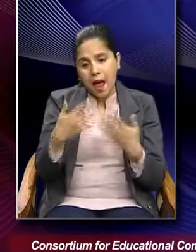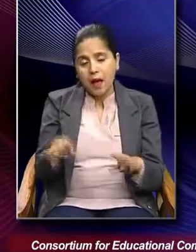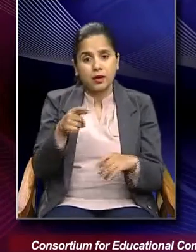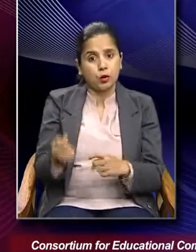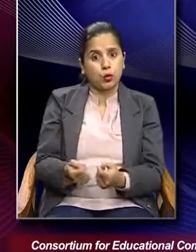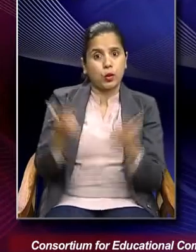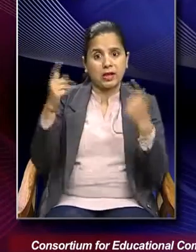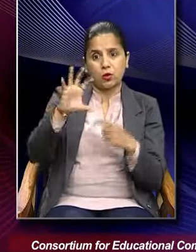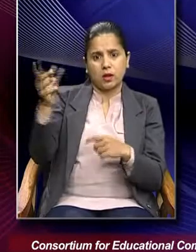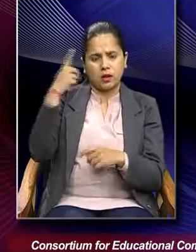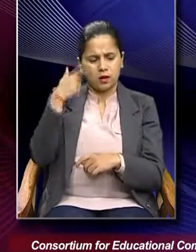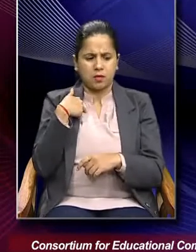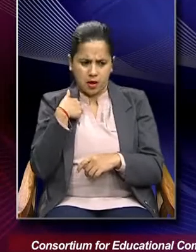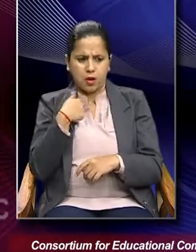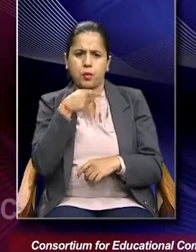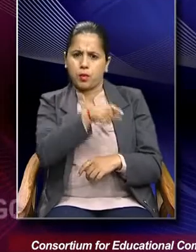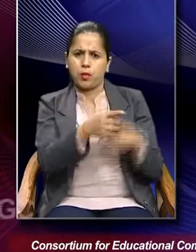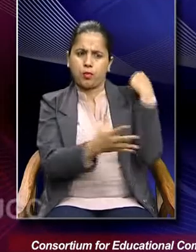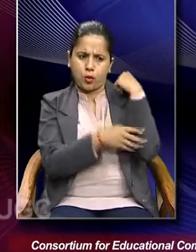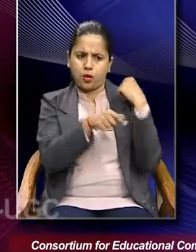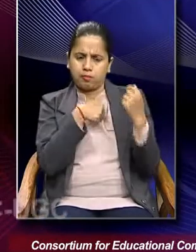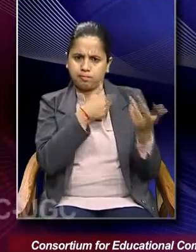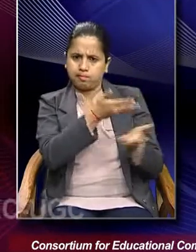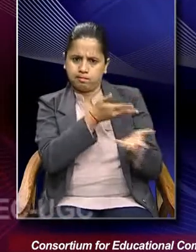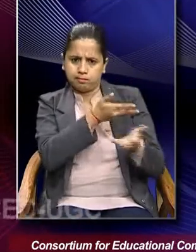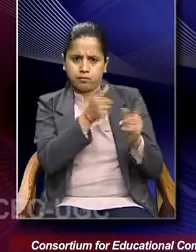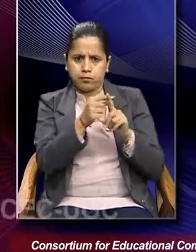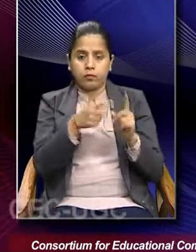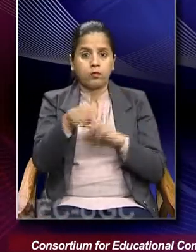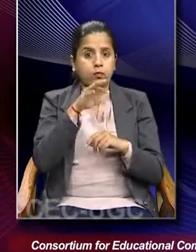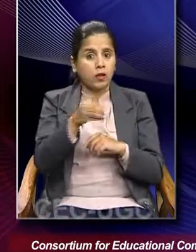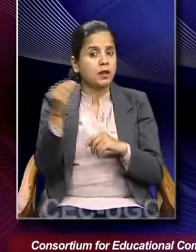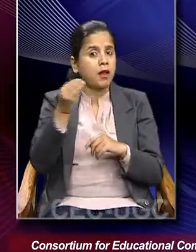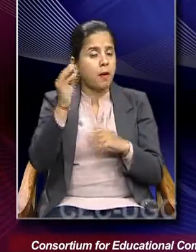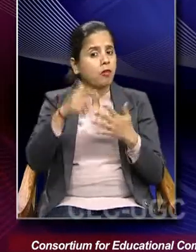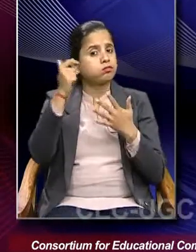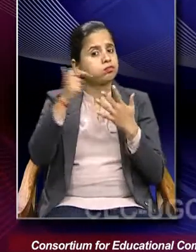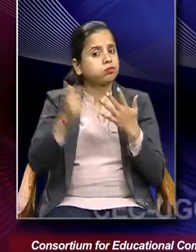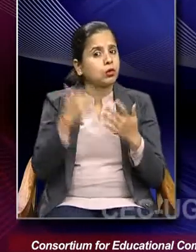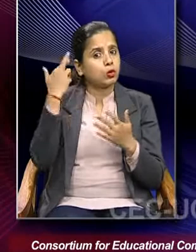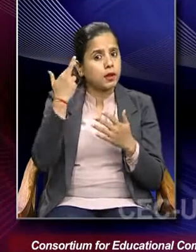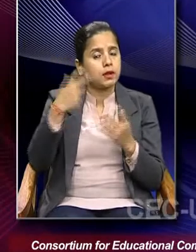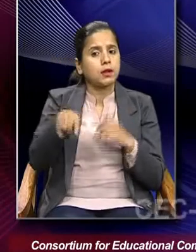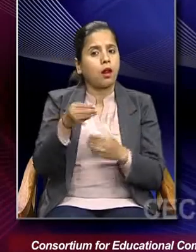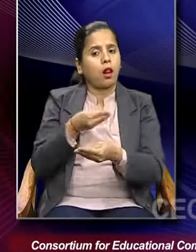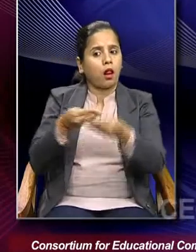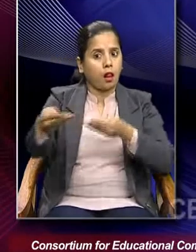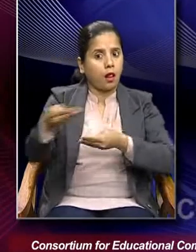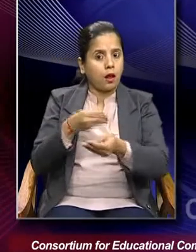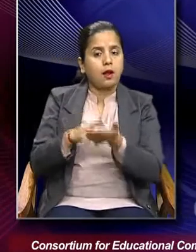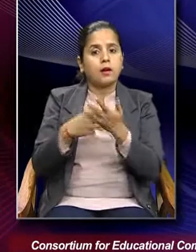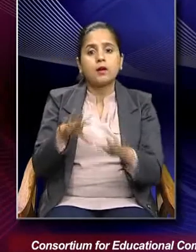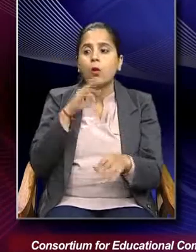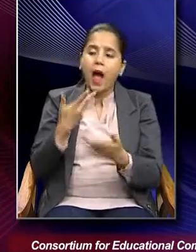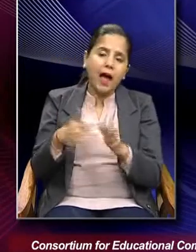countries they deal with poorer countries, right? Because of those conditionalities, terms of exchange, etc., and the nature of